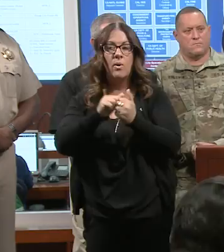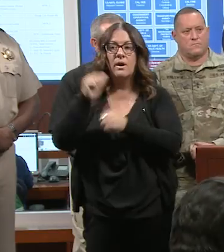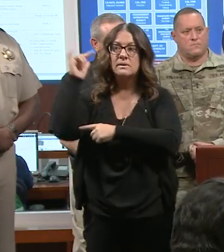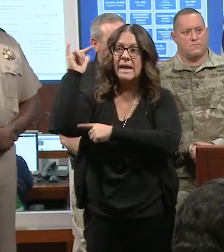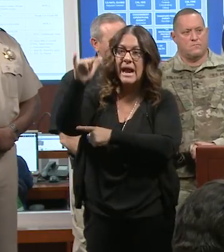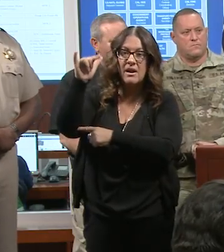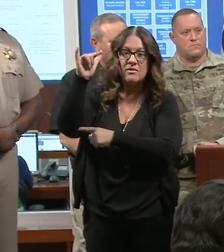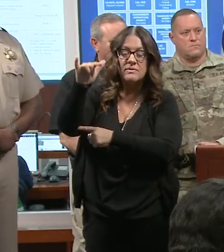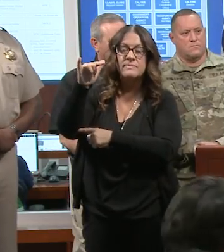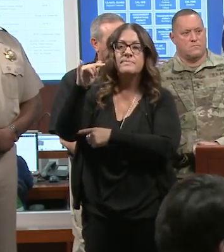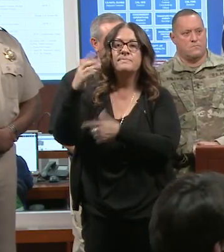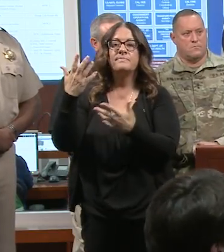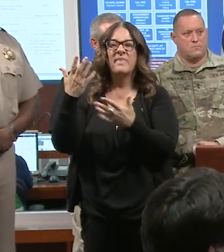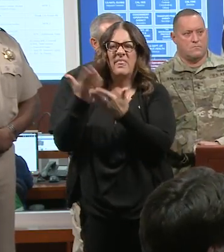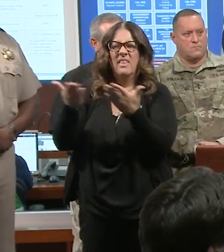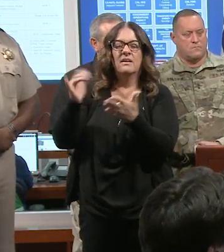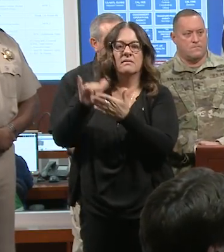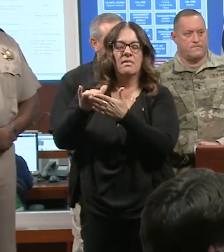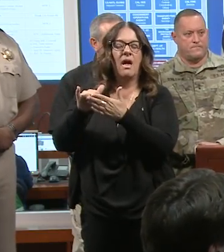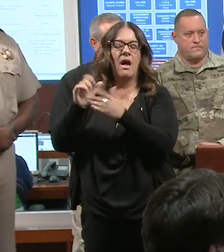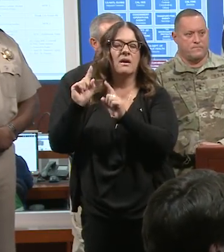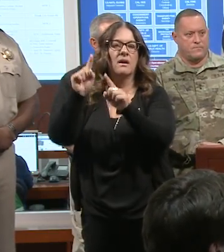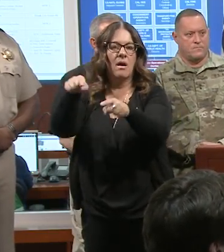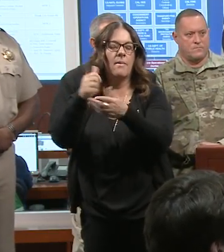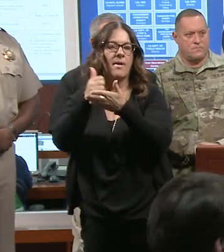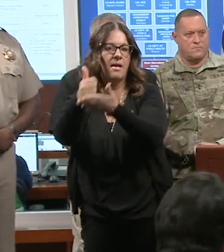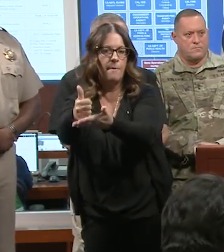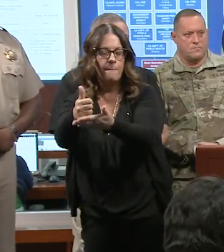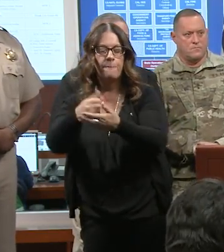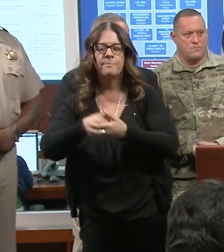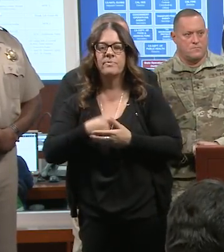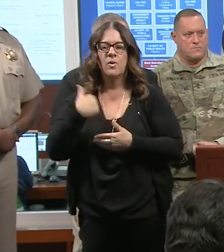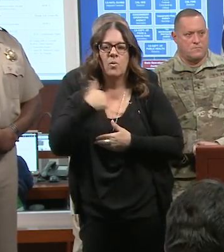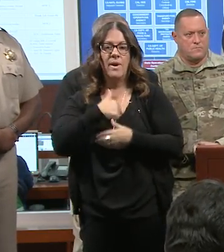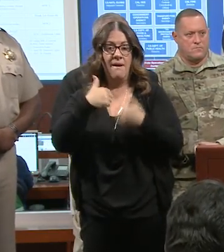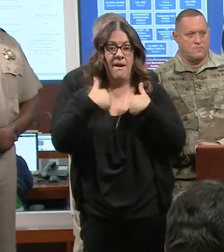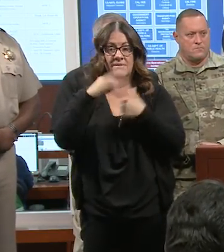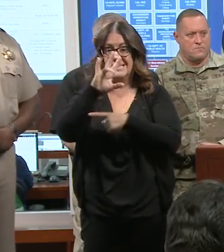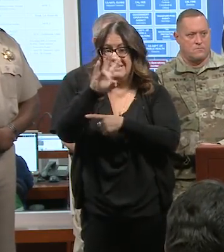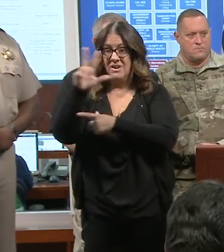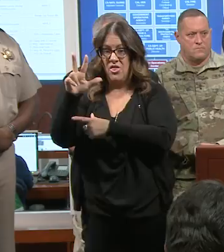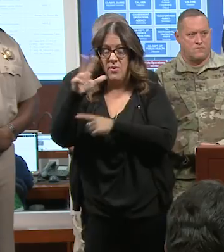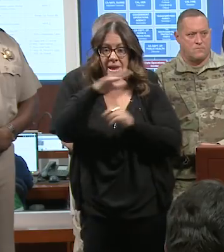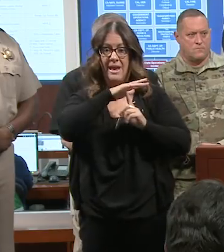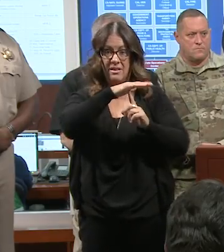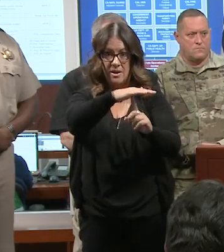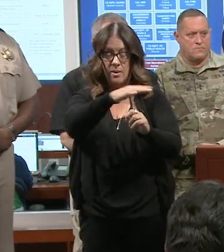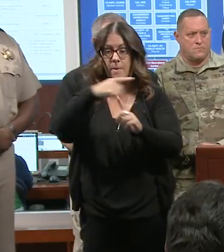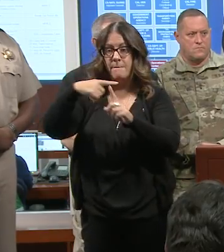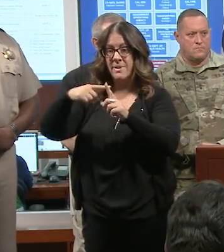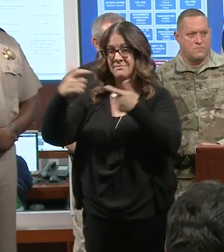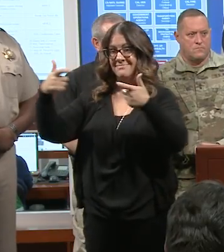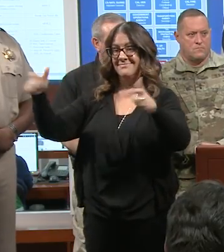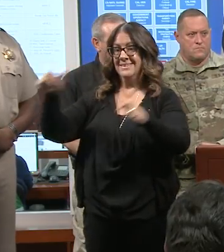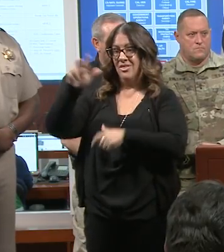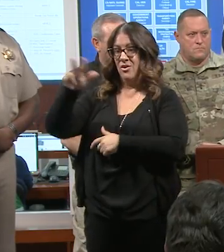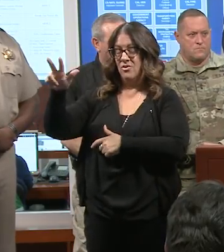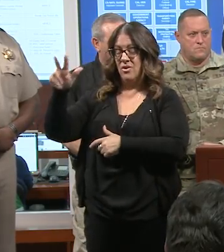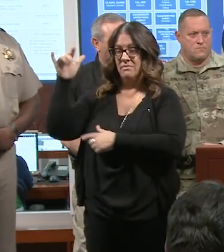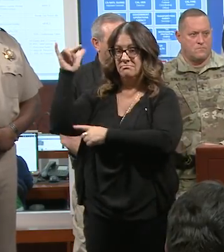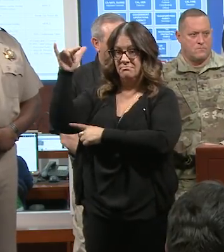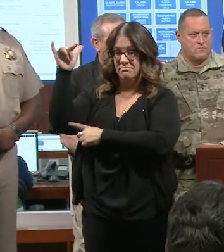and aviation assets. I indicated we've got over 73 helicopters and over 30 air tankers, airplanes, fighting this